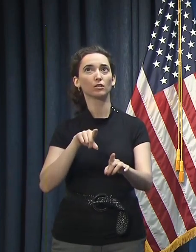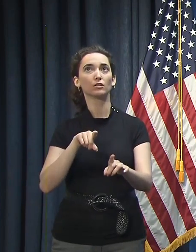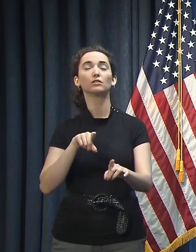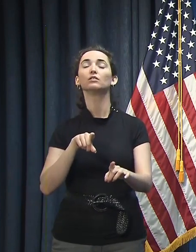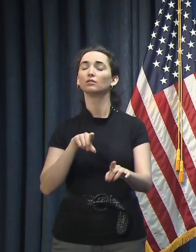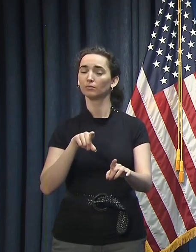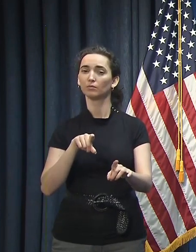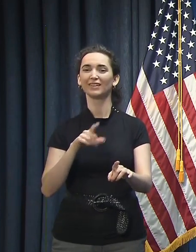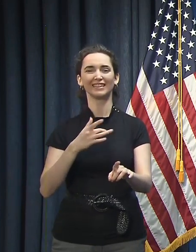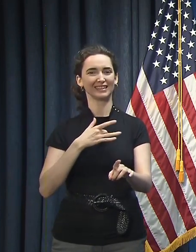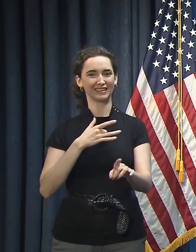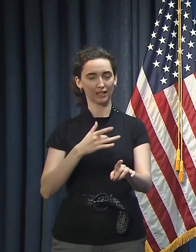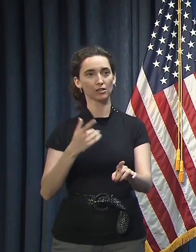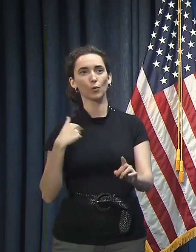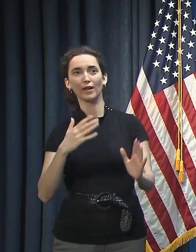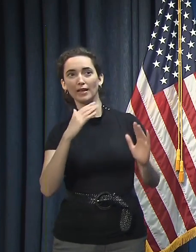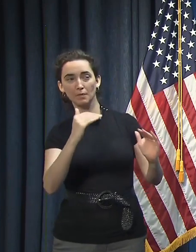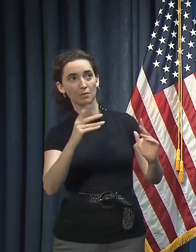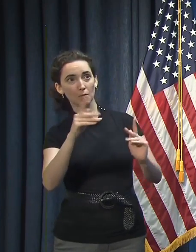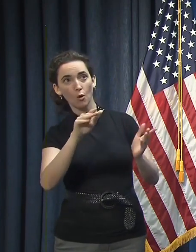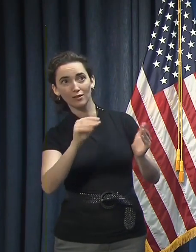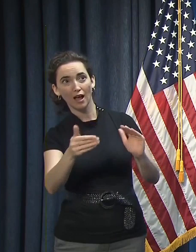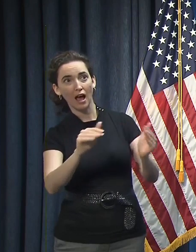would expect it to be, given